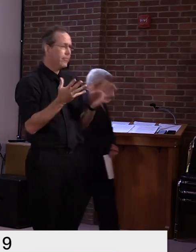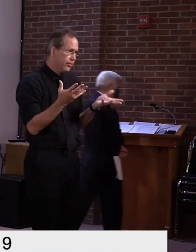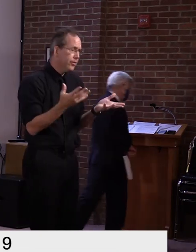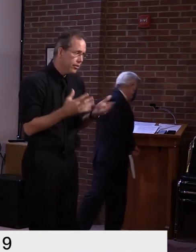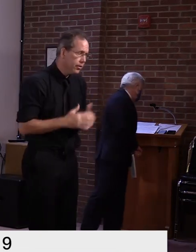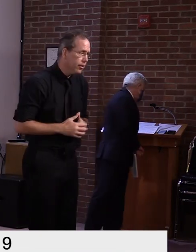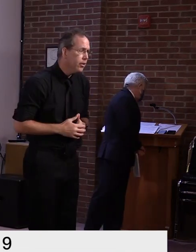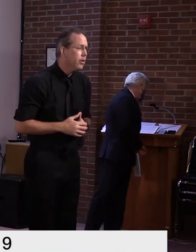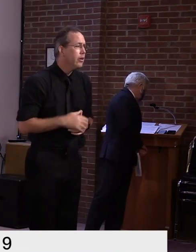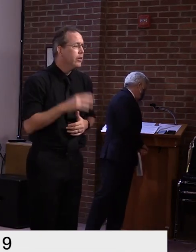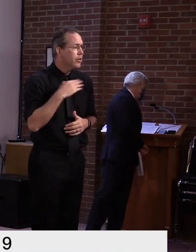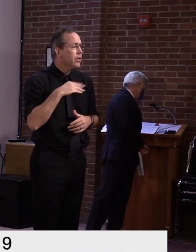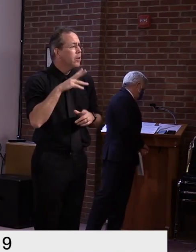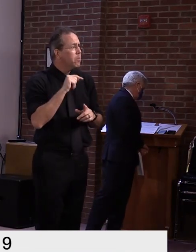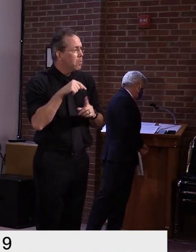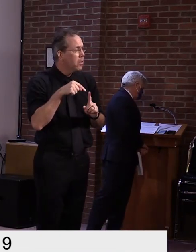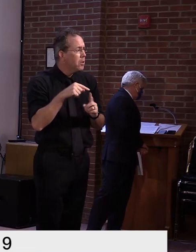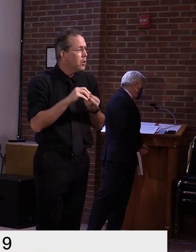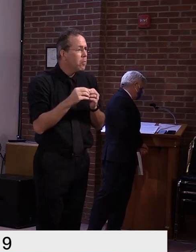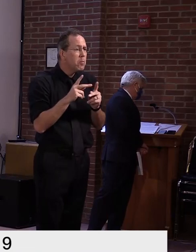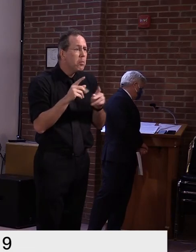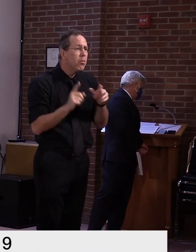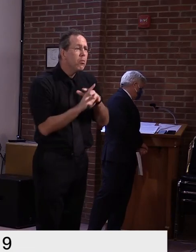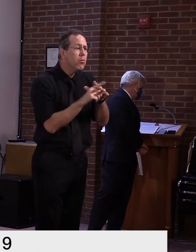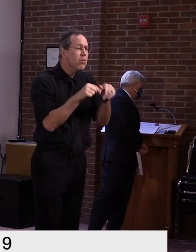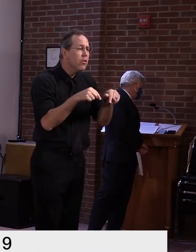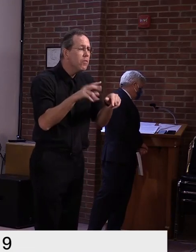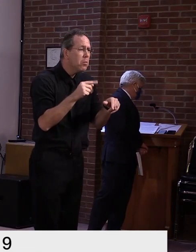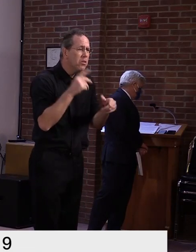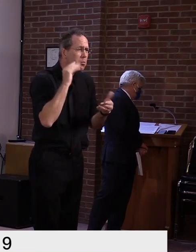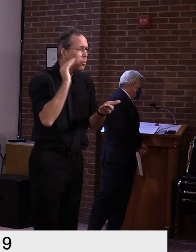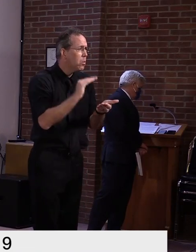either, because of their own maybe